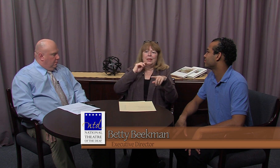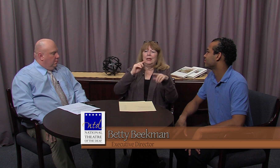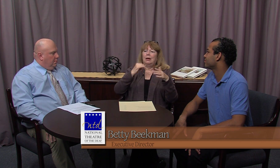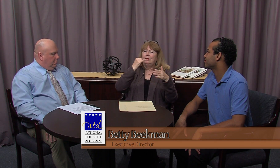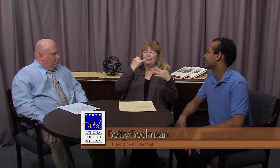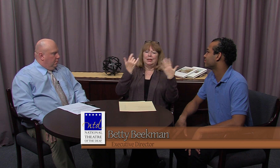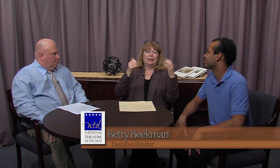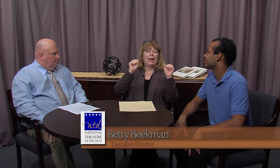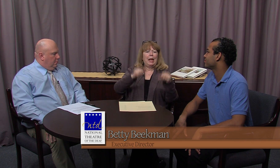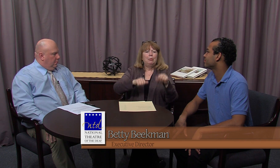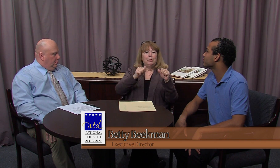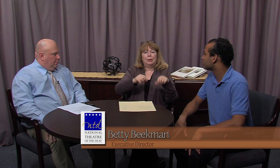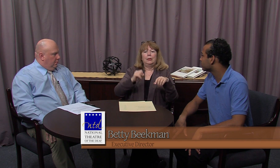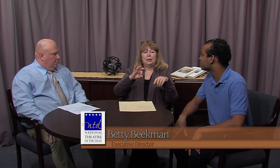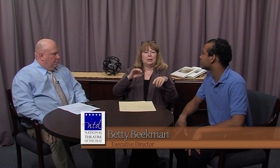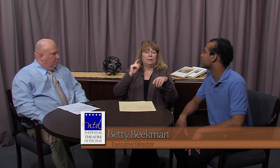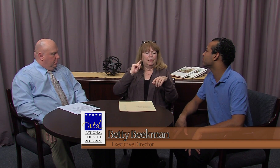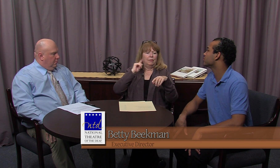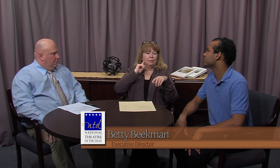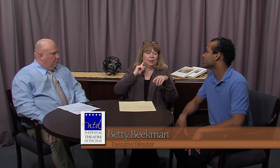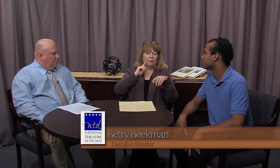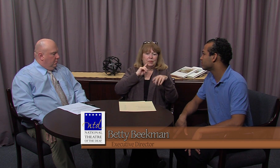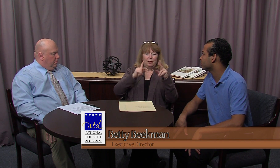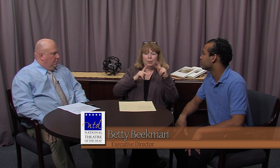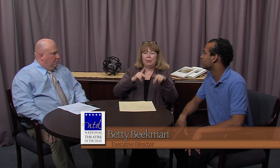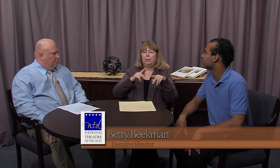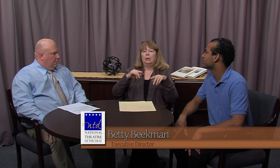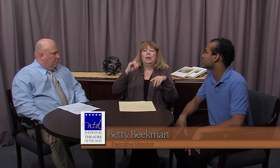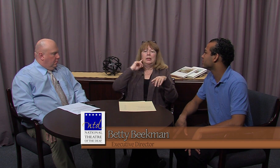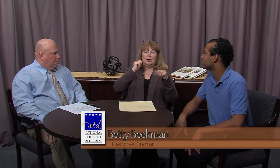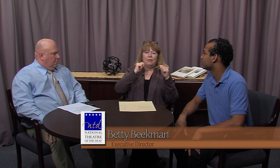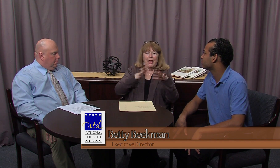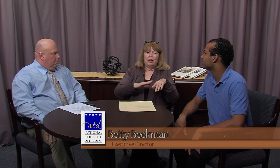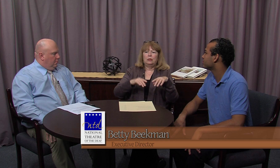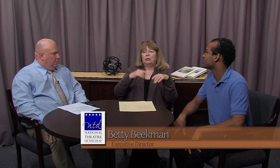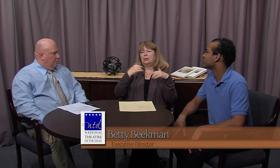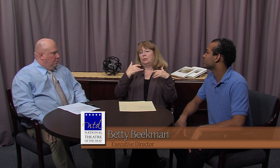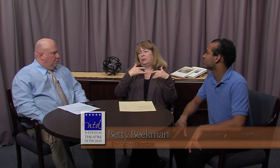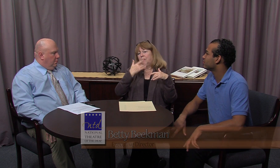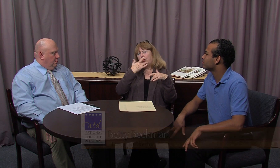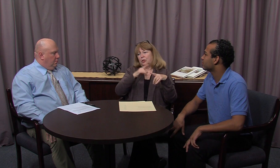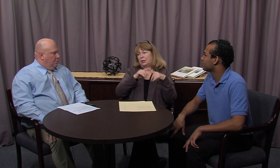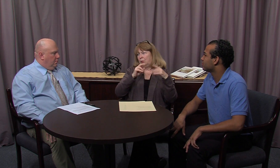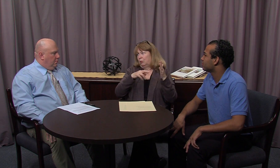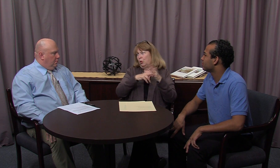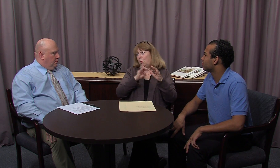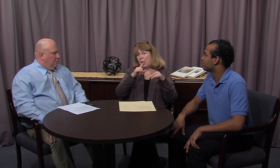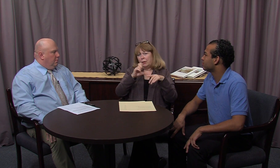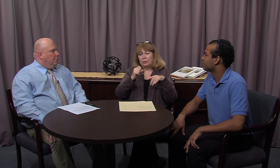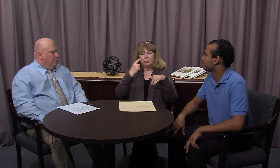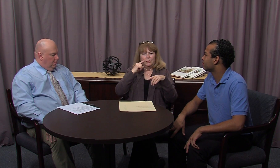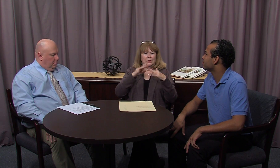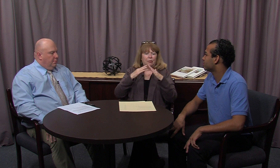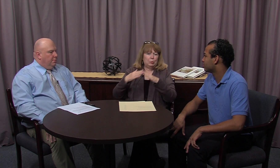the capabilities of deaf people, deaf actors. We're fortunate that we're role models for the deaf